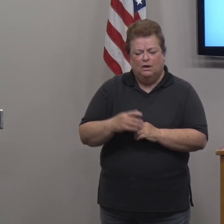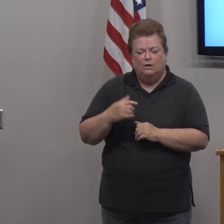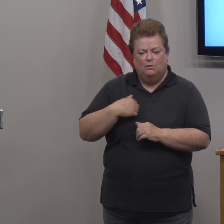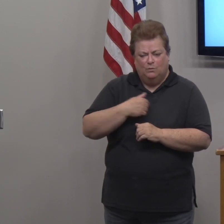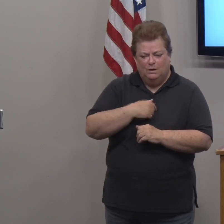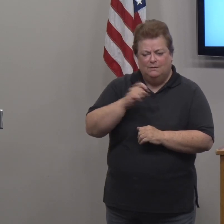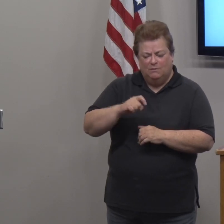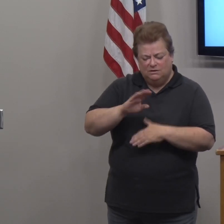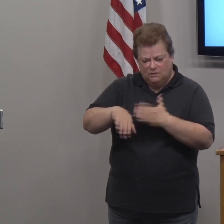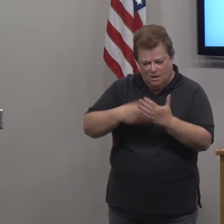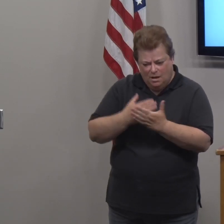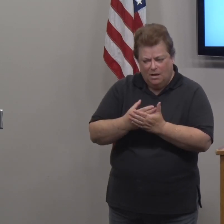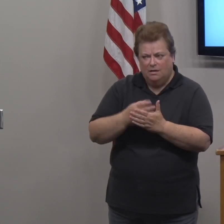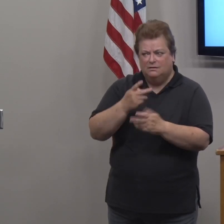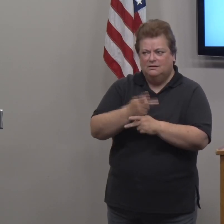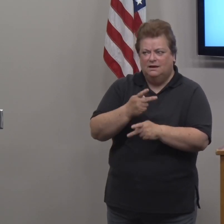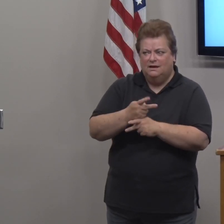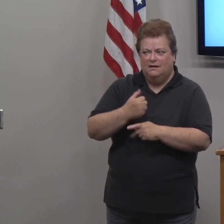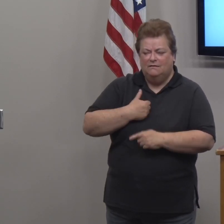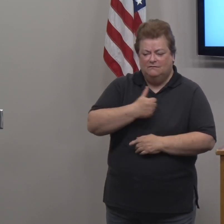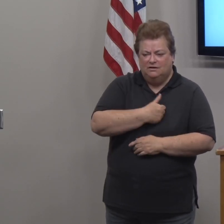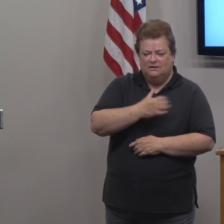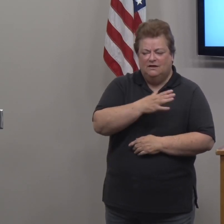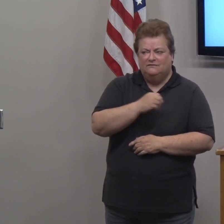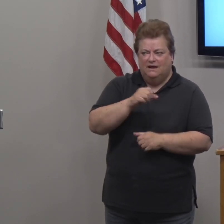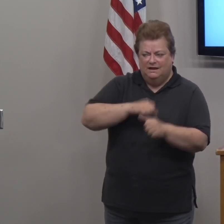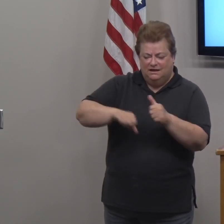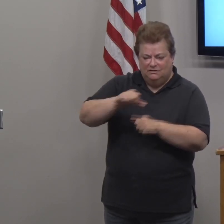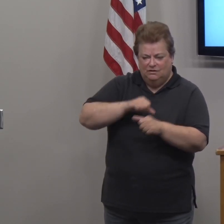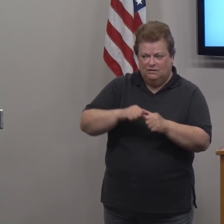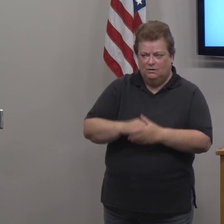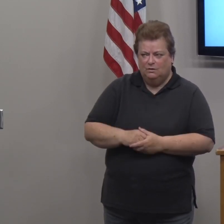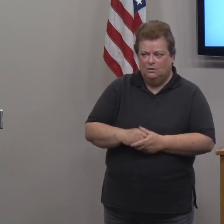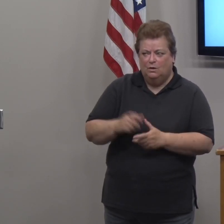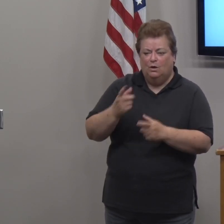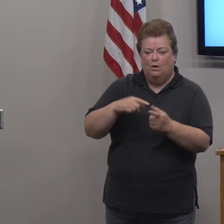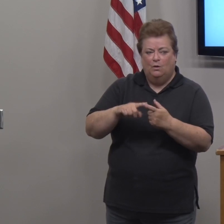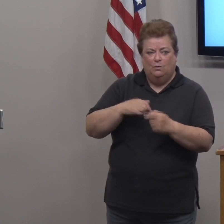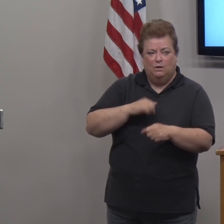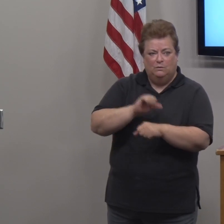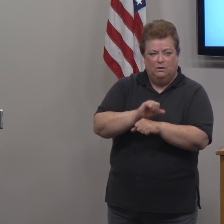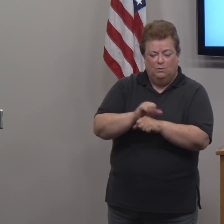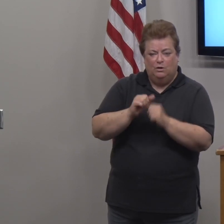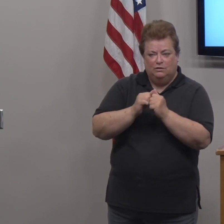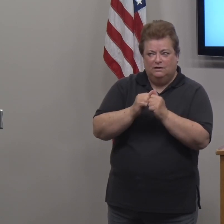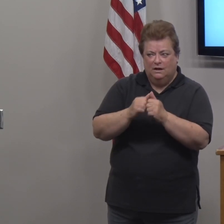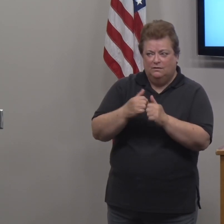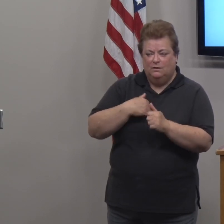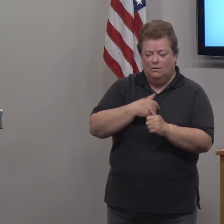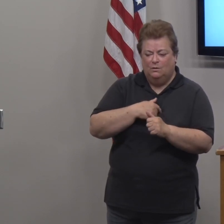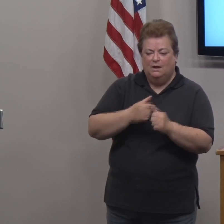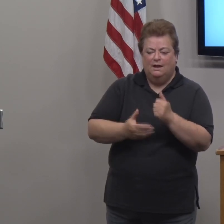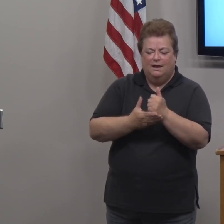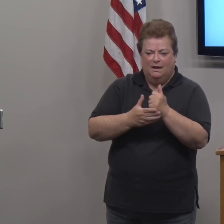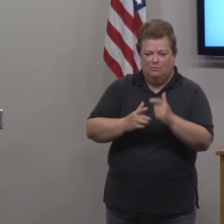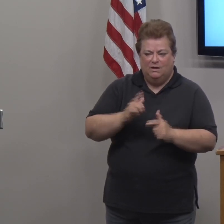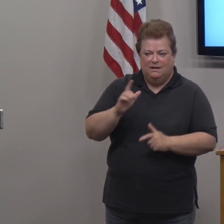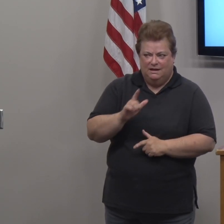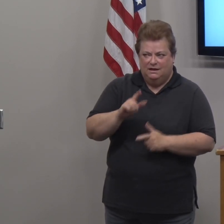all take care of ourselves and each other. When we work together, we can help Lincoln be